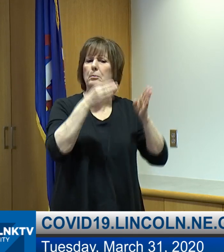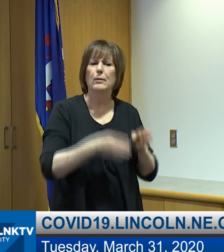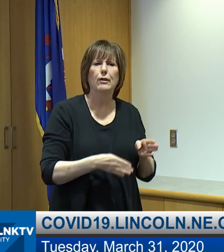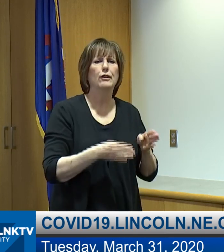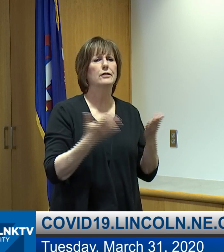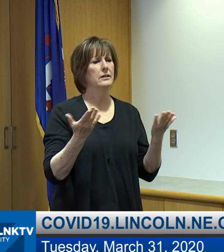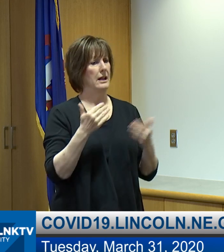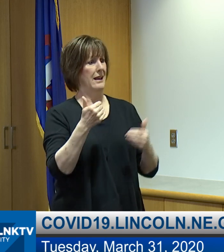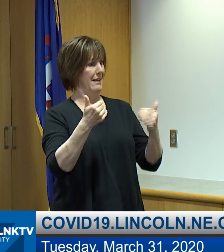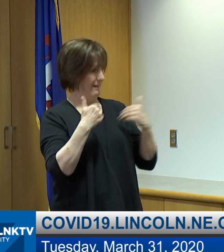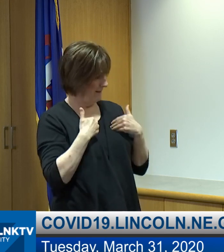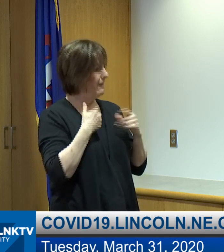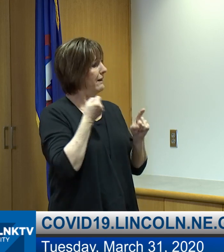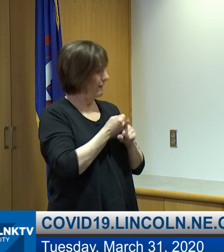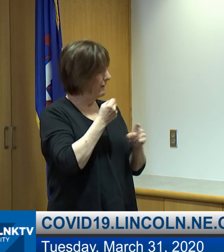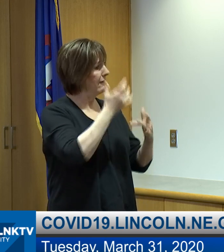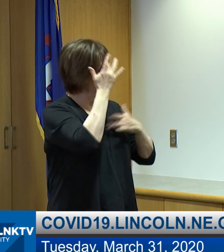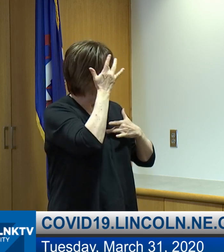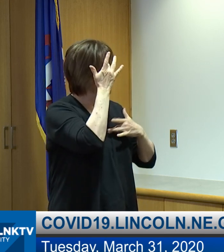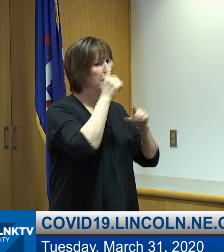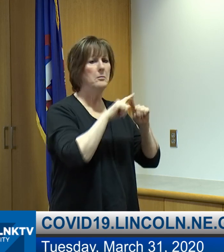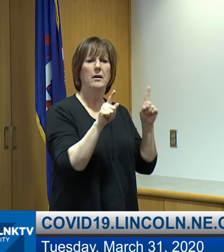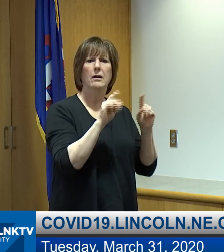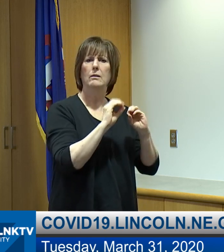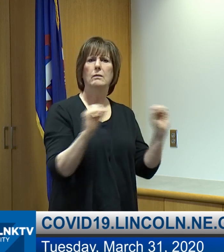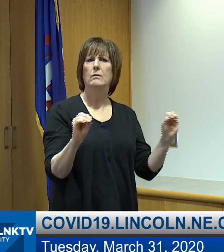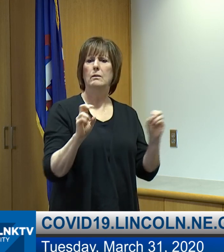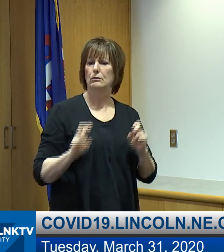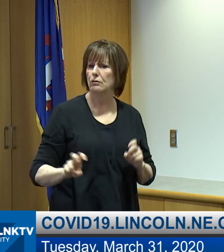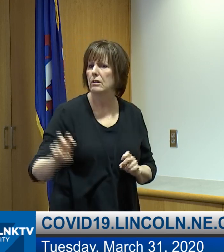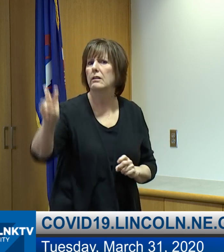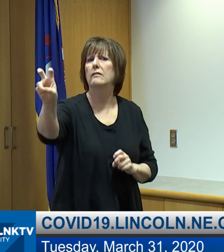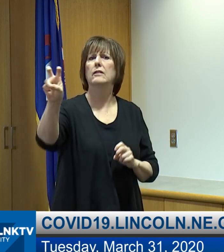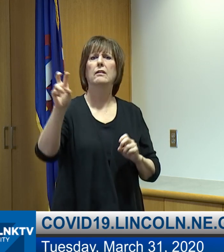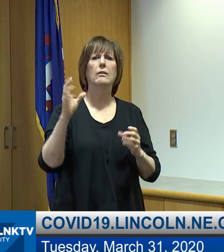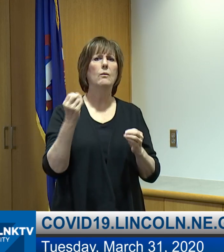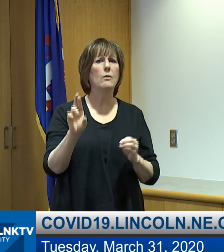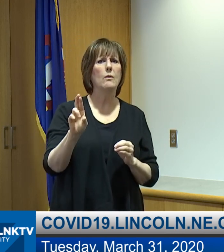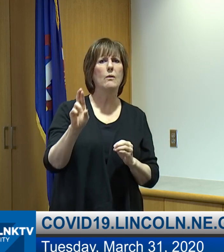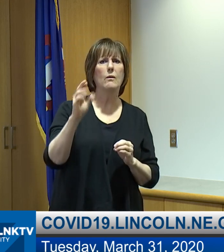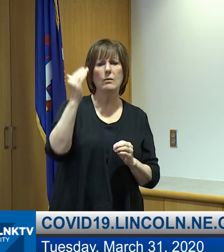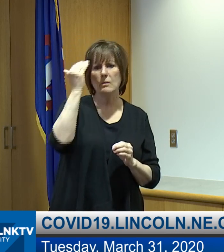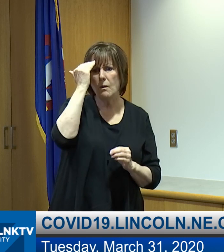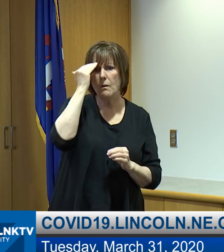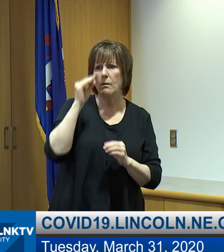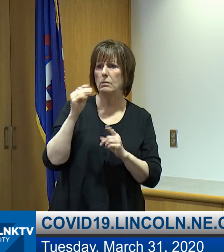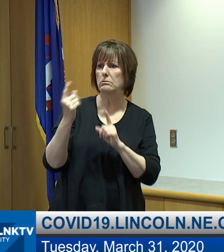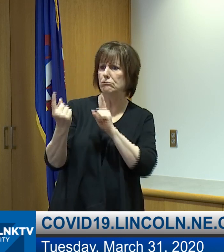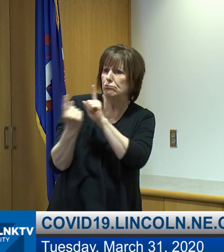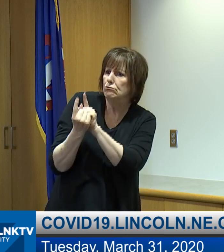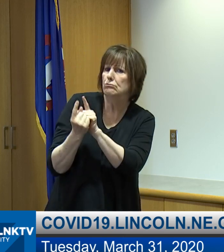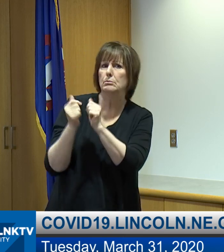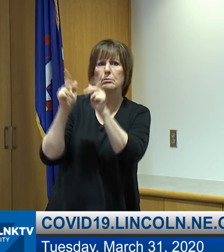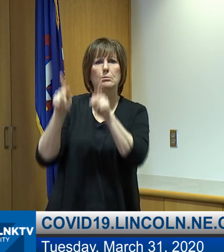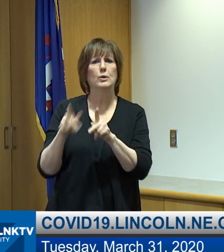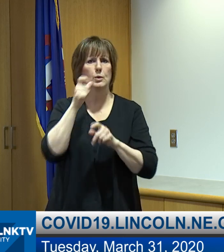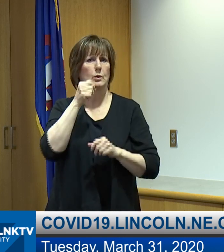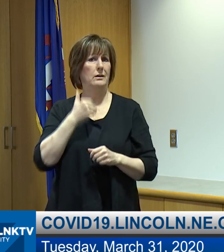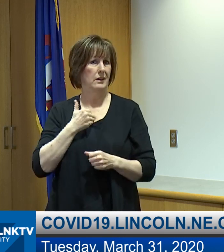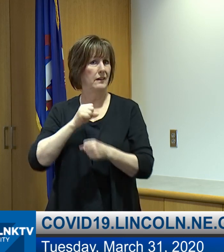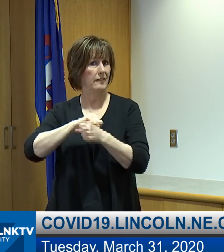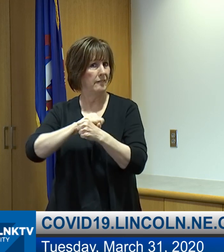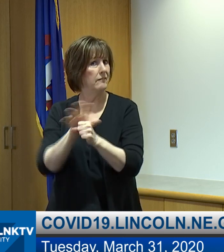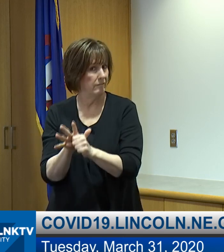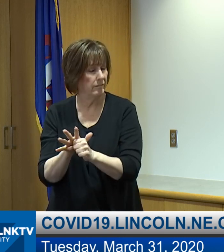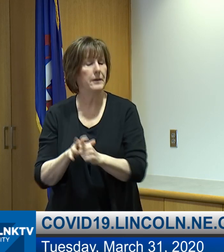who has COVID-19, but who has no travel history and no identified contact exposure to the virus.